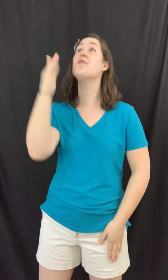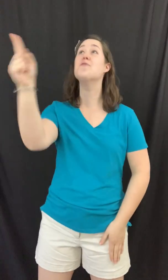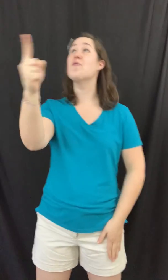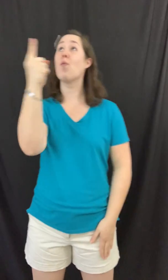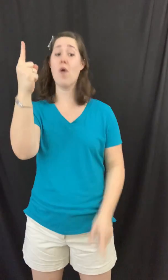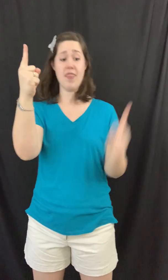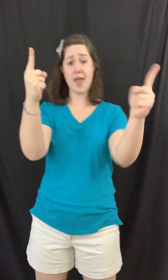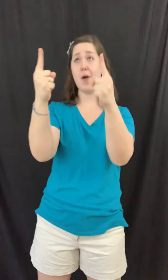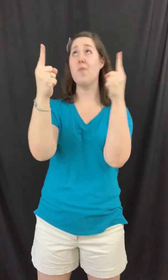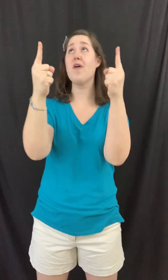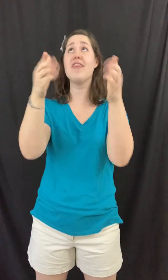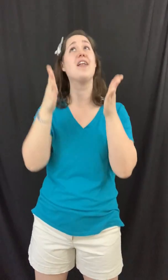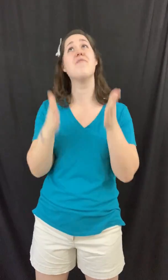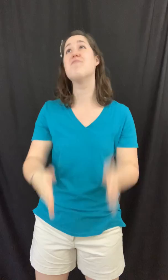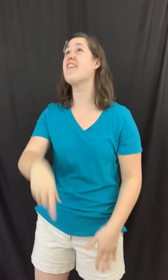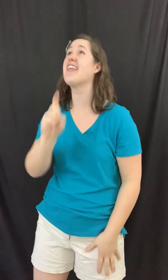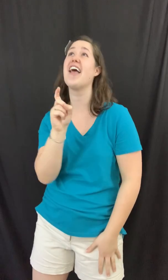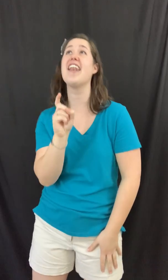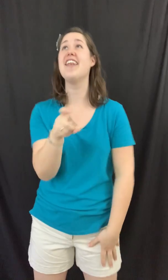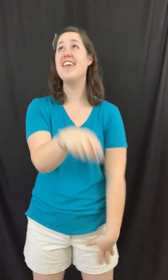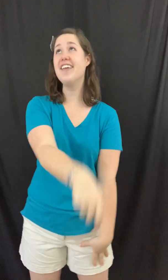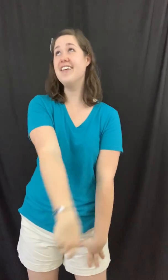You're the one that I want, that I want, that I need